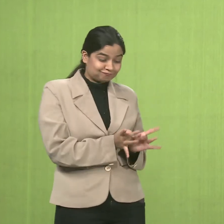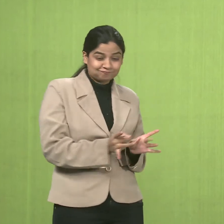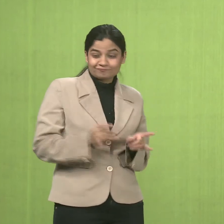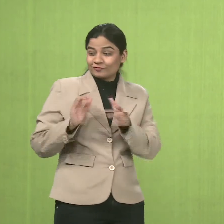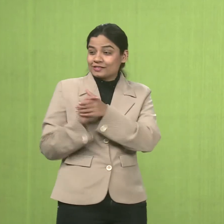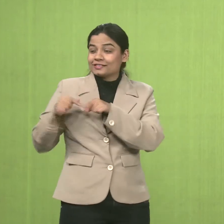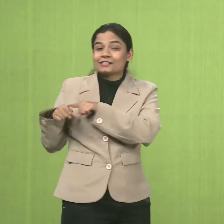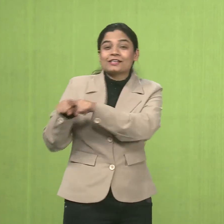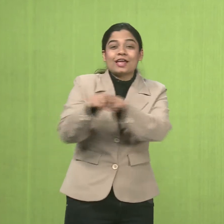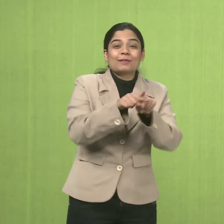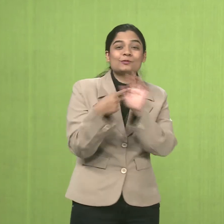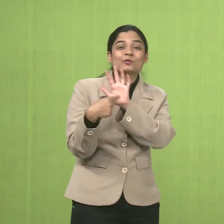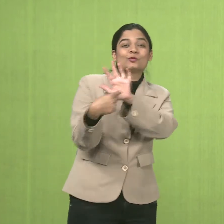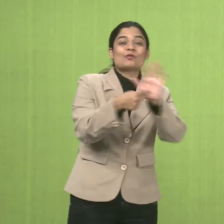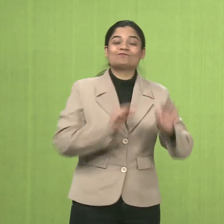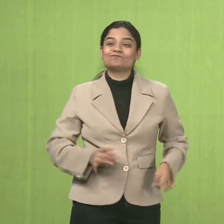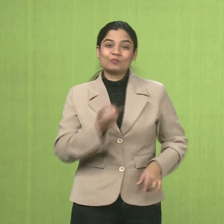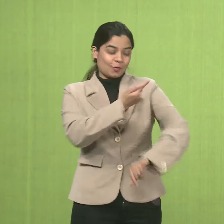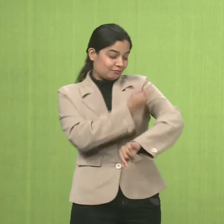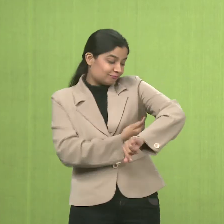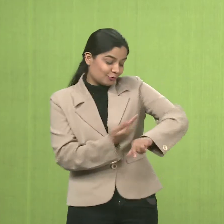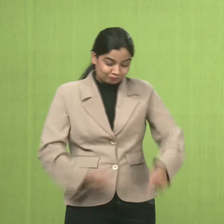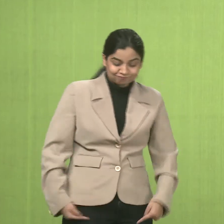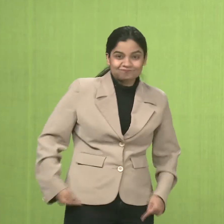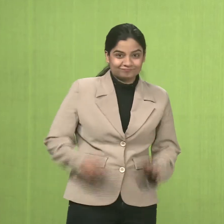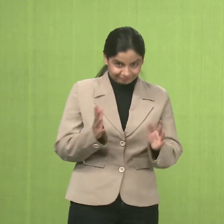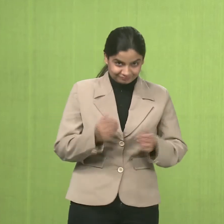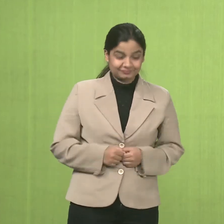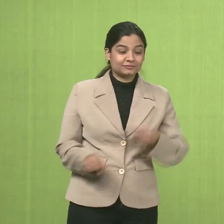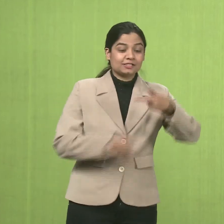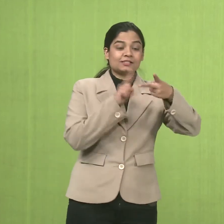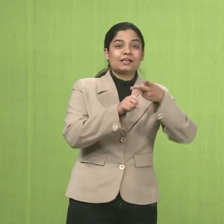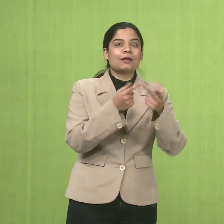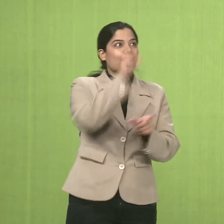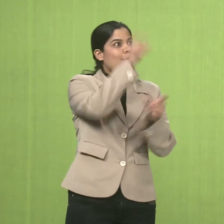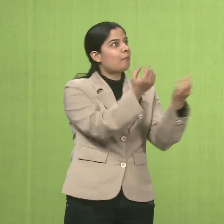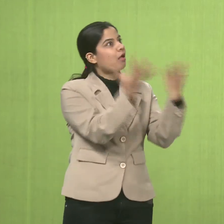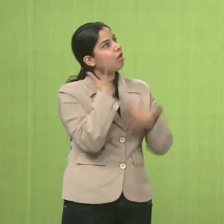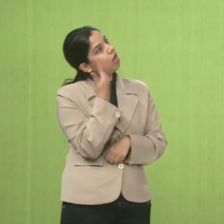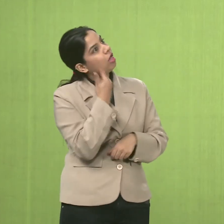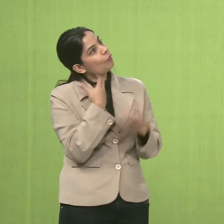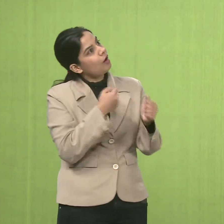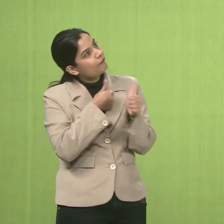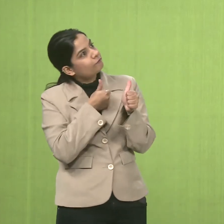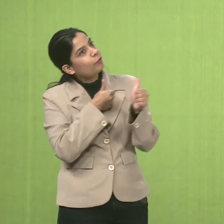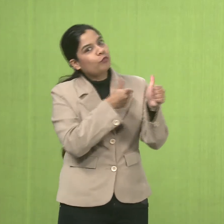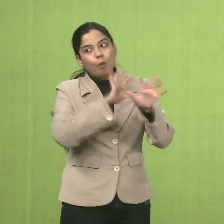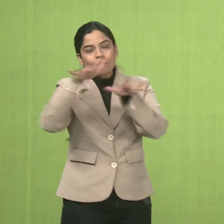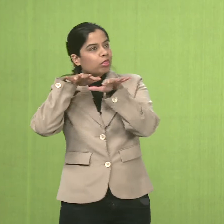in trend. Everyone's wearing that, the torn jeans. Second is blindly following